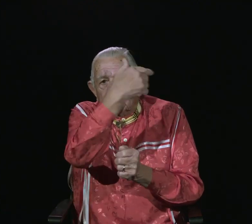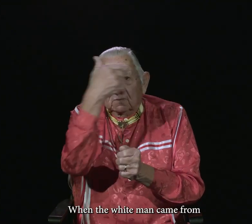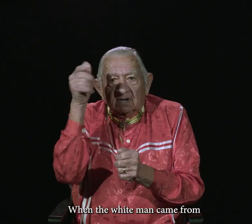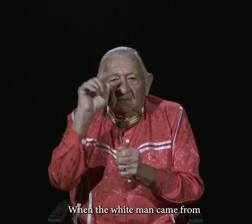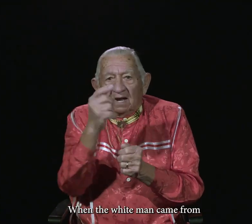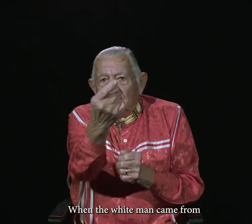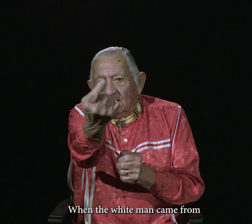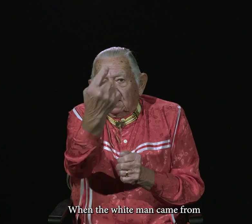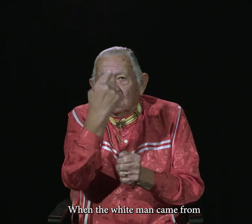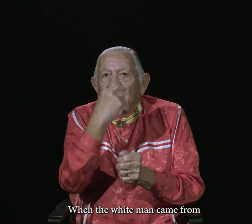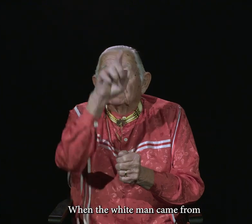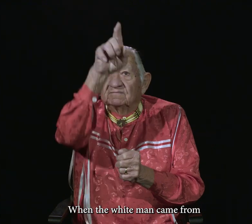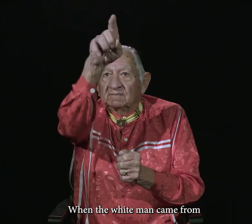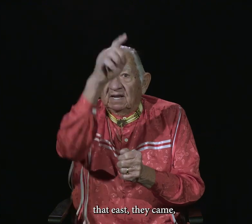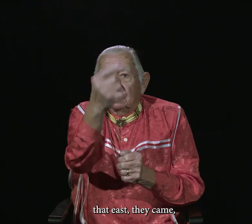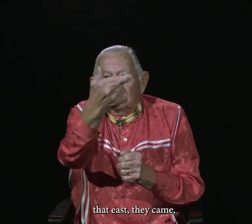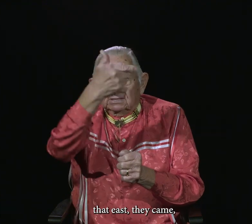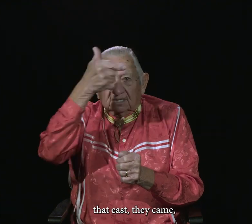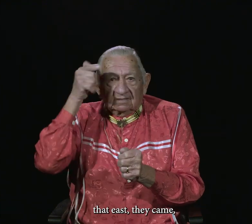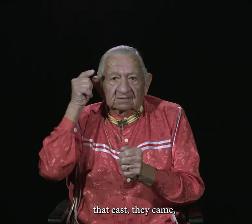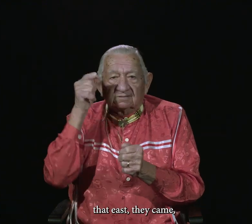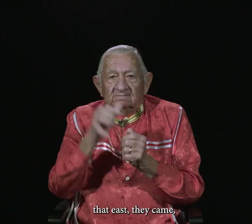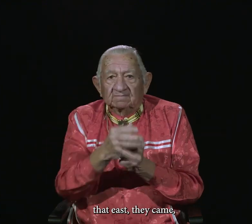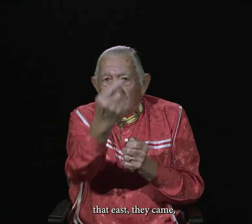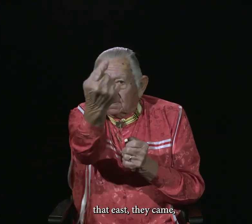when the white man came from that east, they